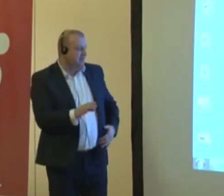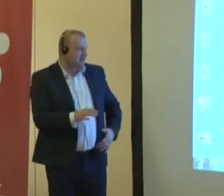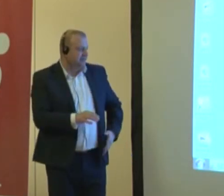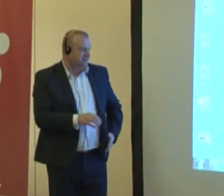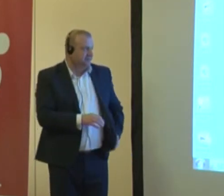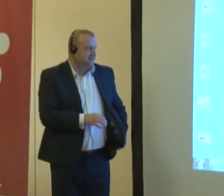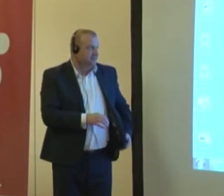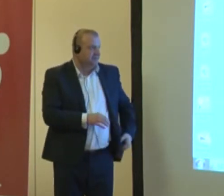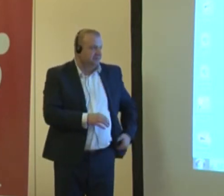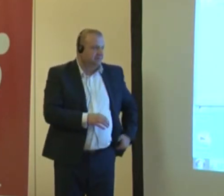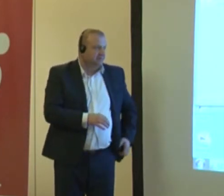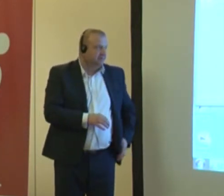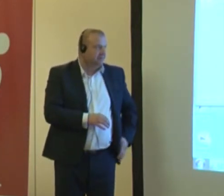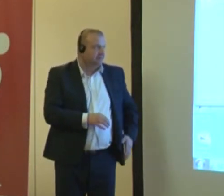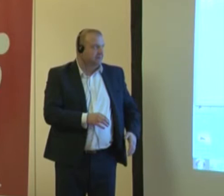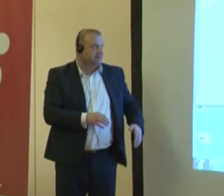Okay.